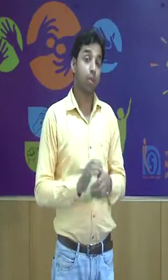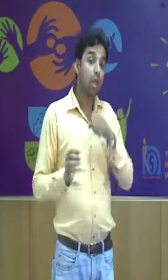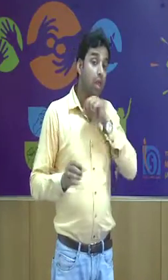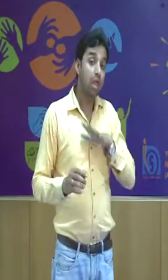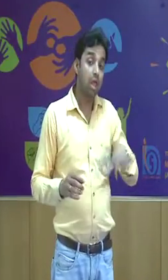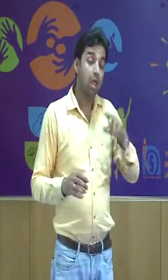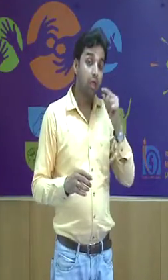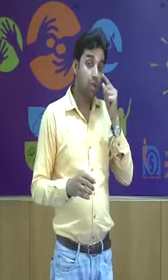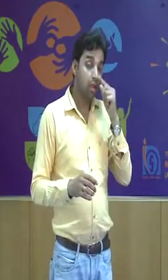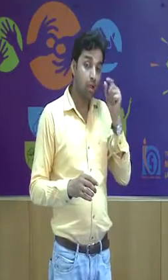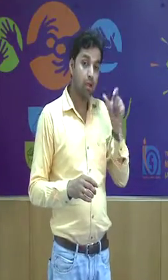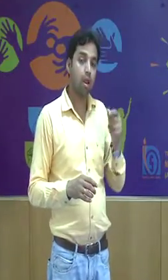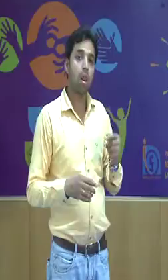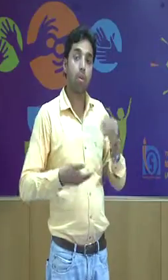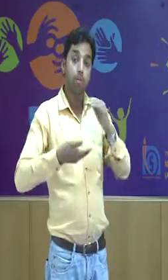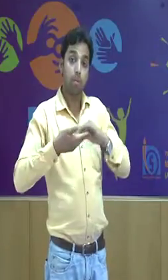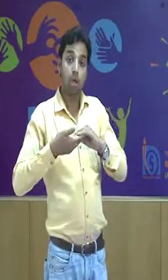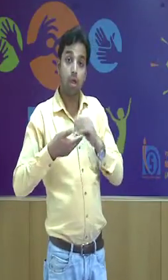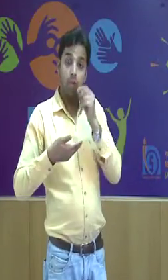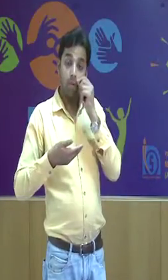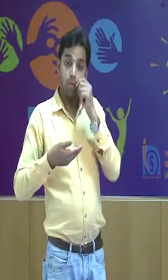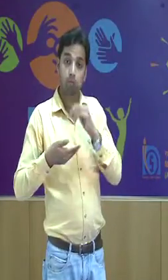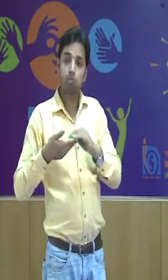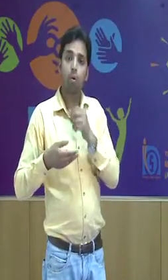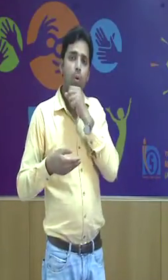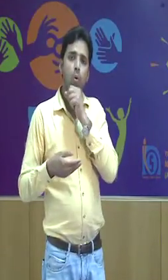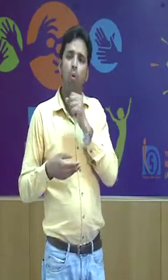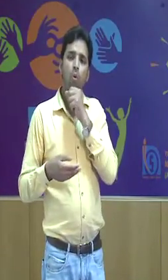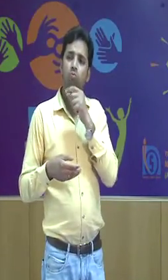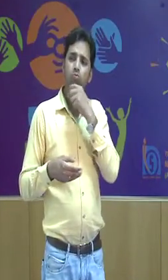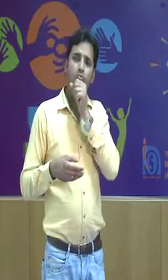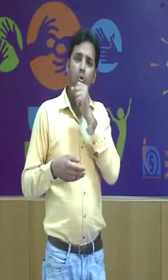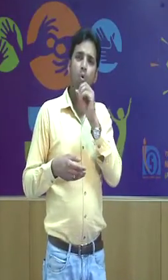Young girls were married to men with older age,